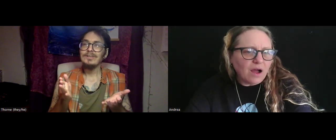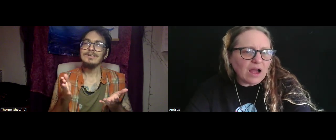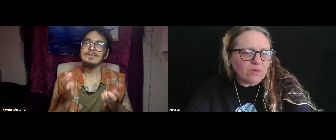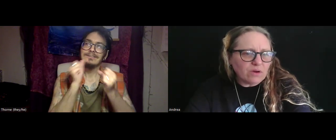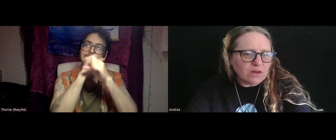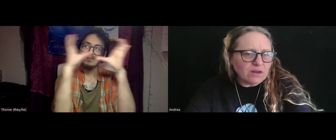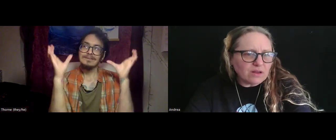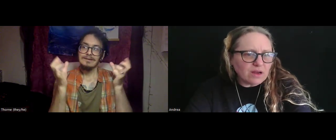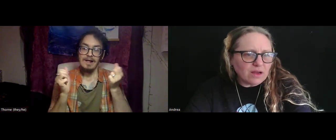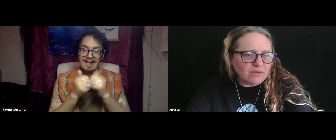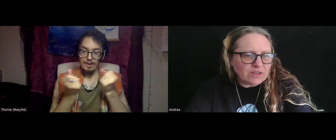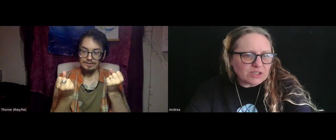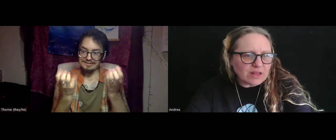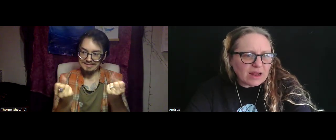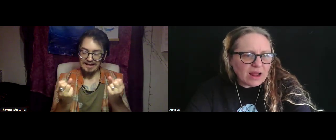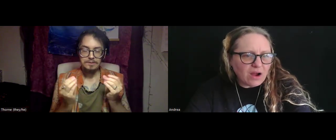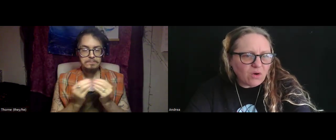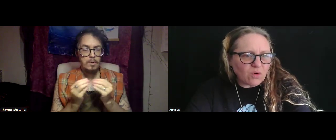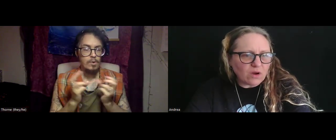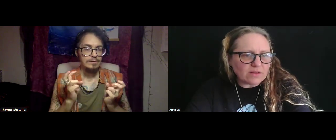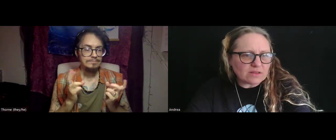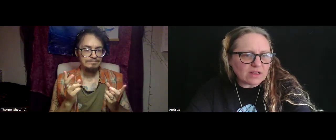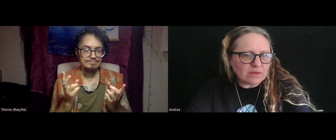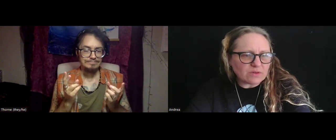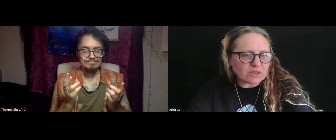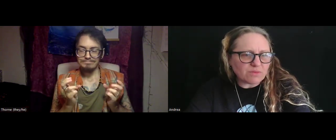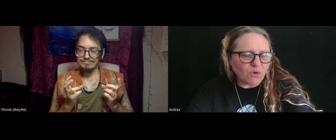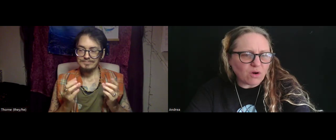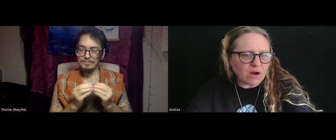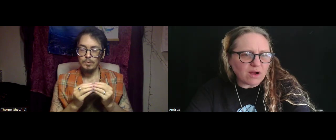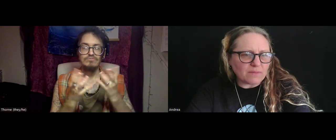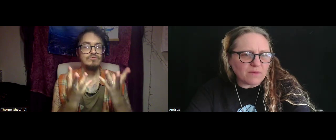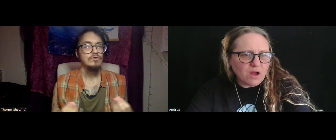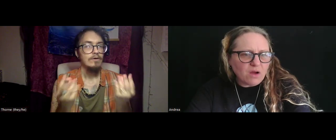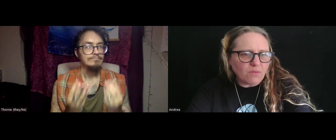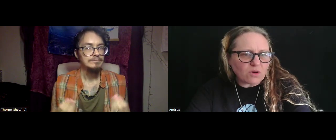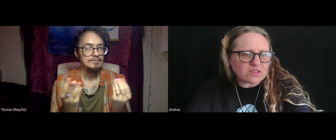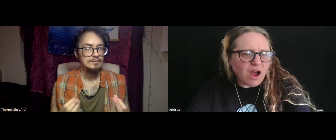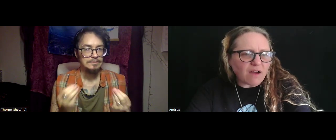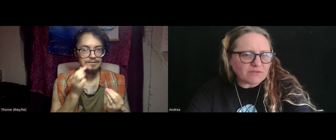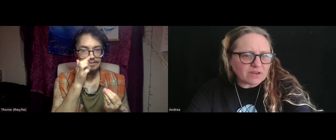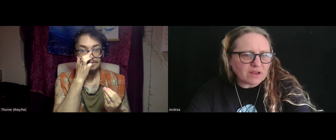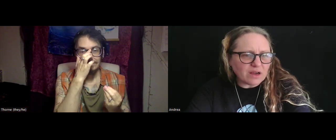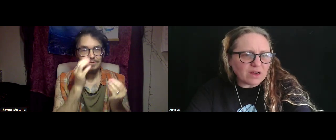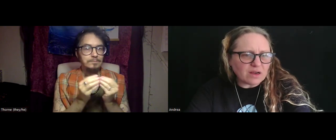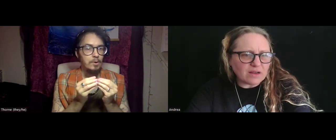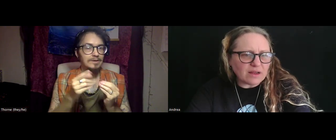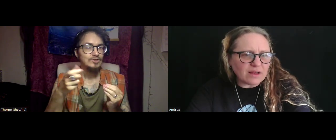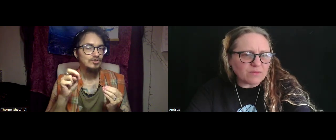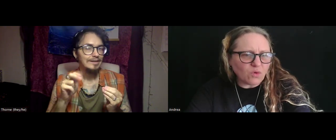I would envision that how in sign language it's more soft and